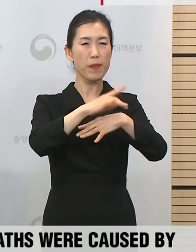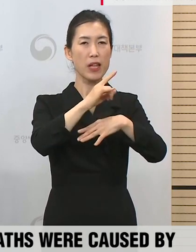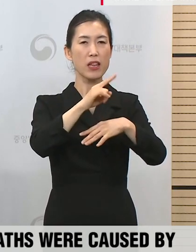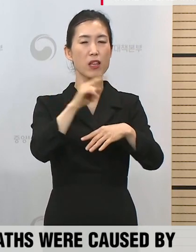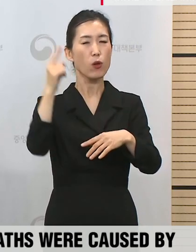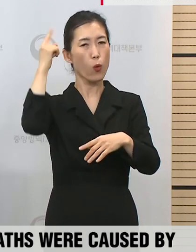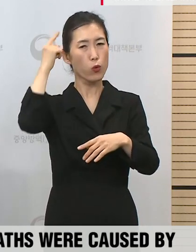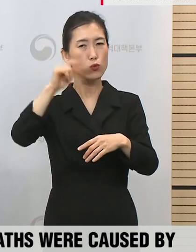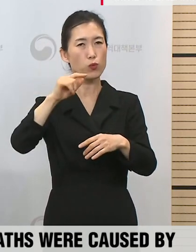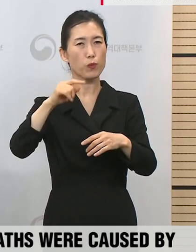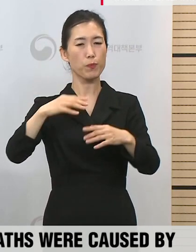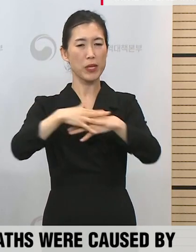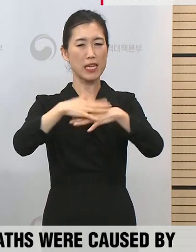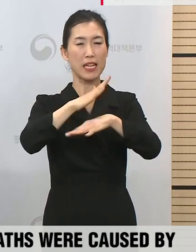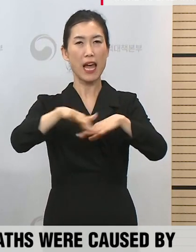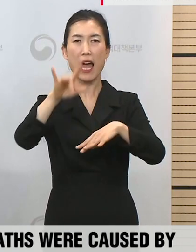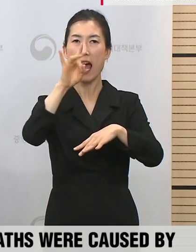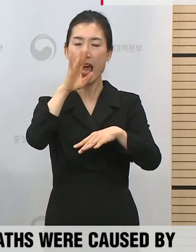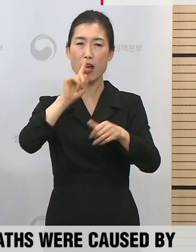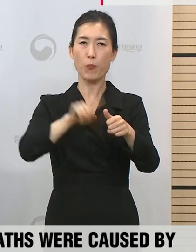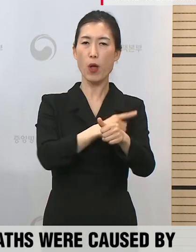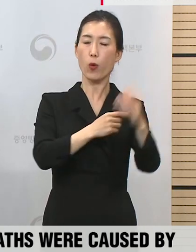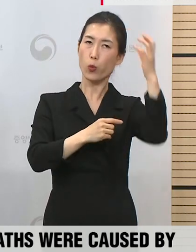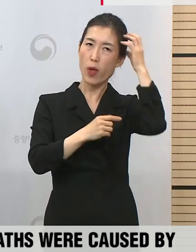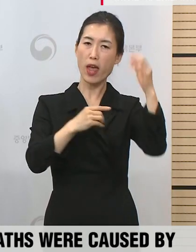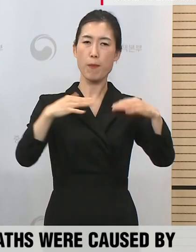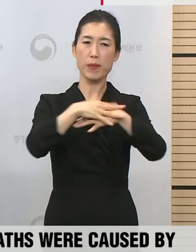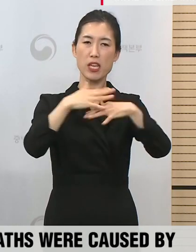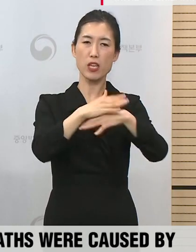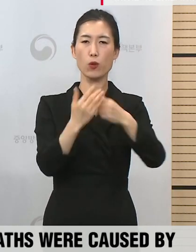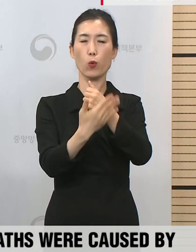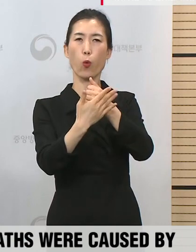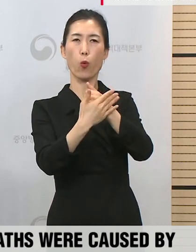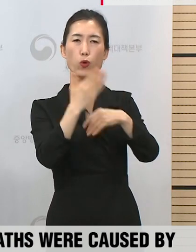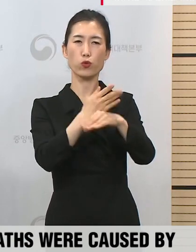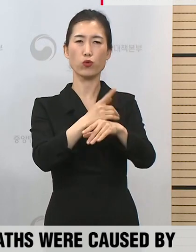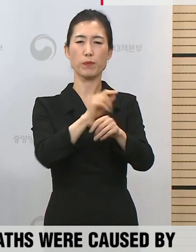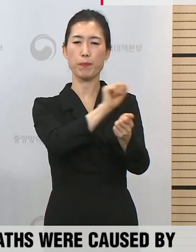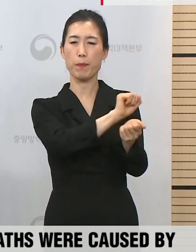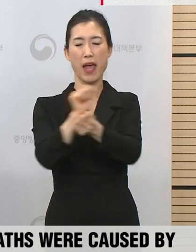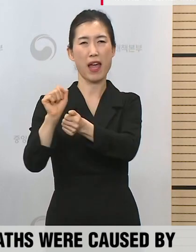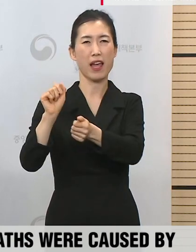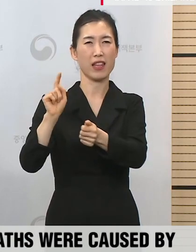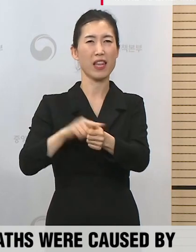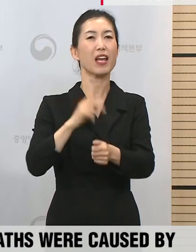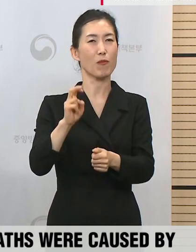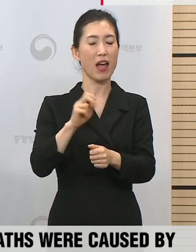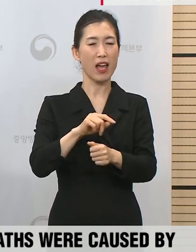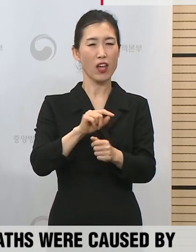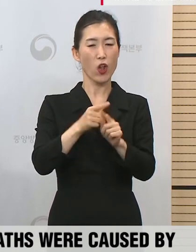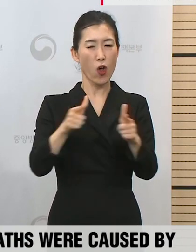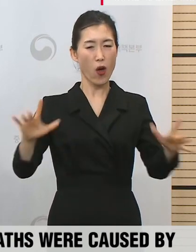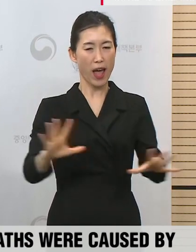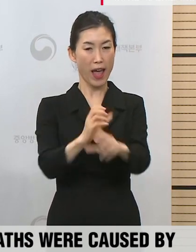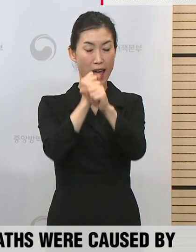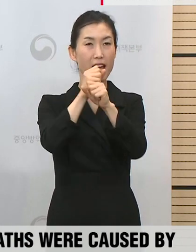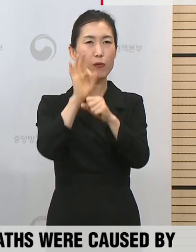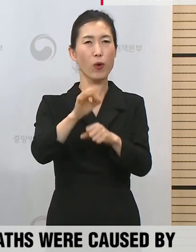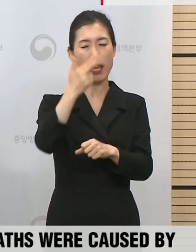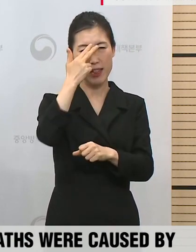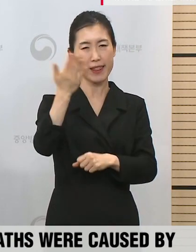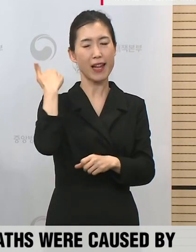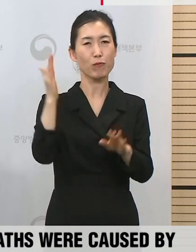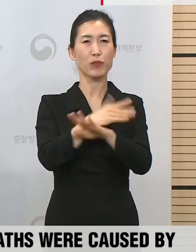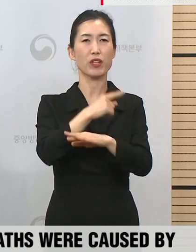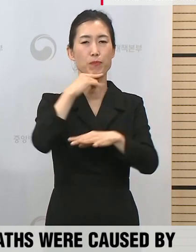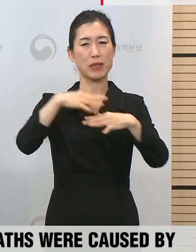underlying medical illnesses that the patient had, and which also exacerbated. And also, this led to this